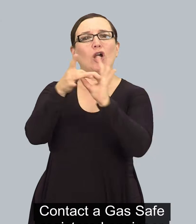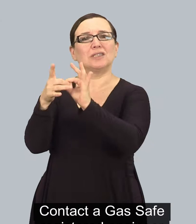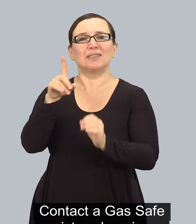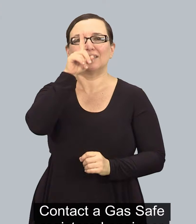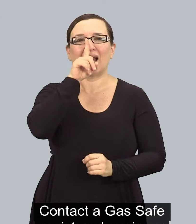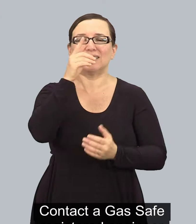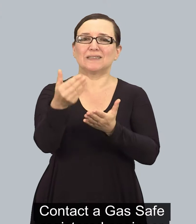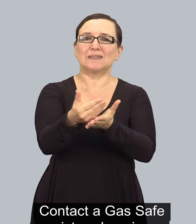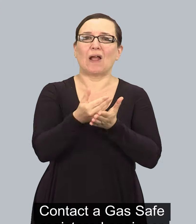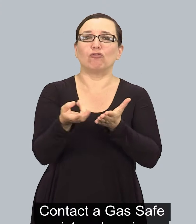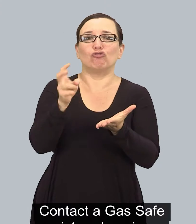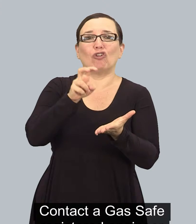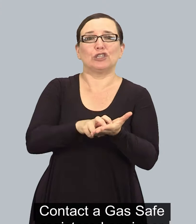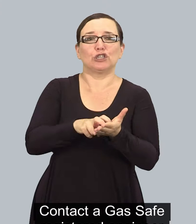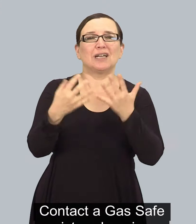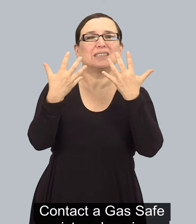Contact a gas-safe registered engineer